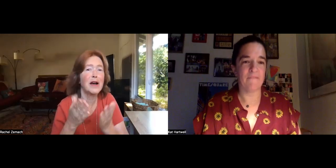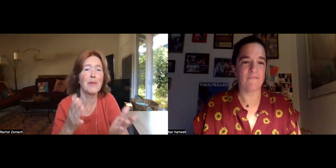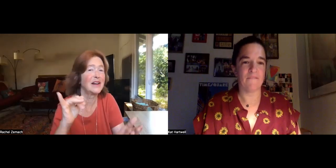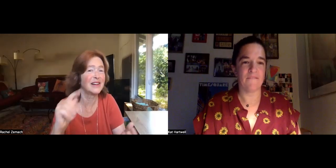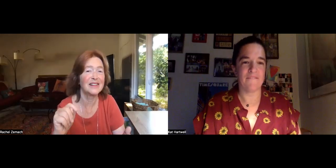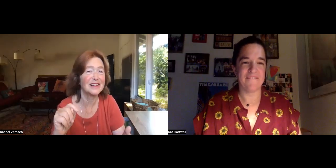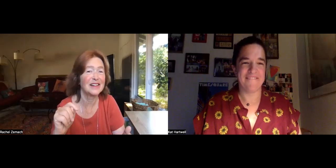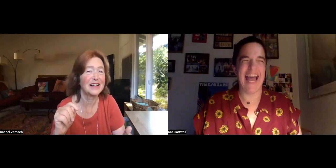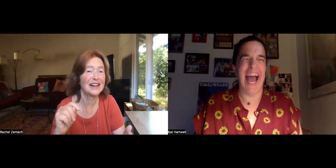recommend.